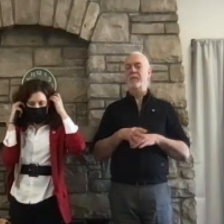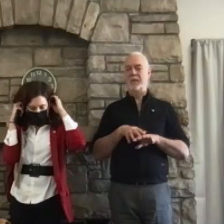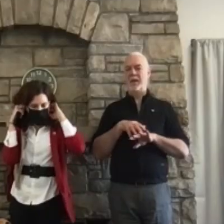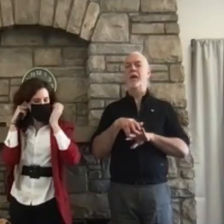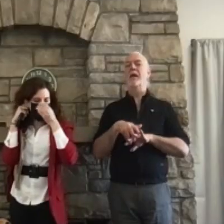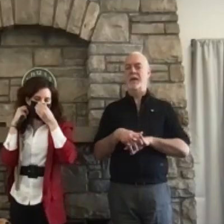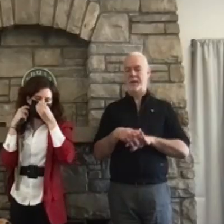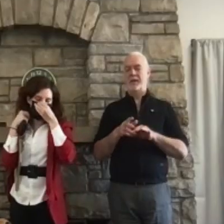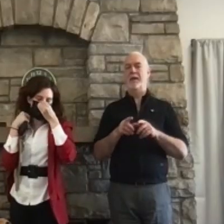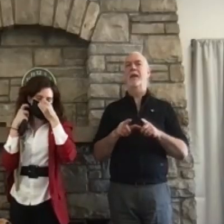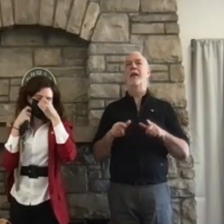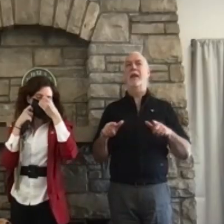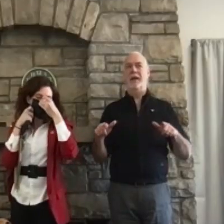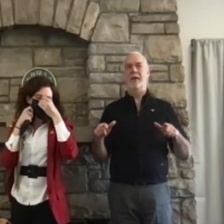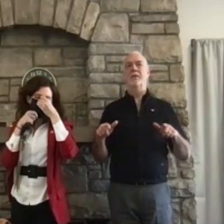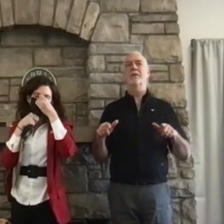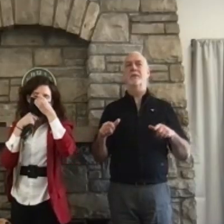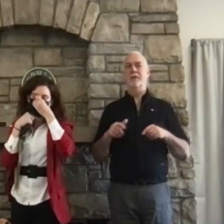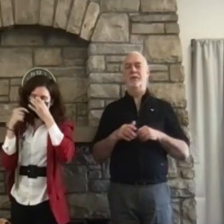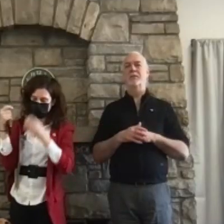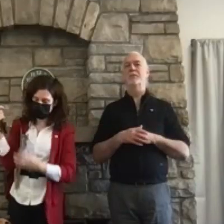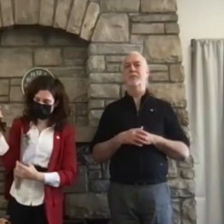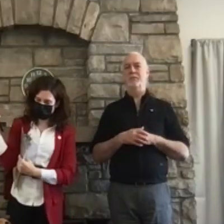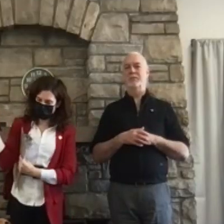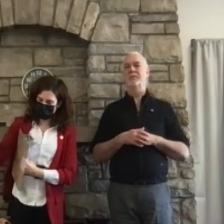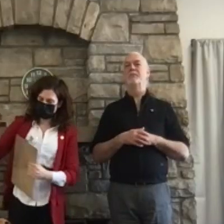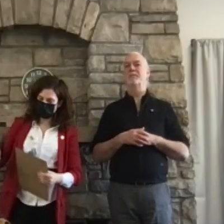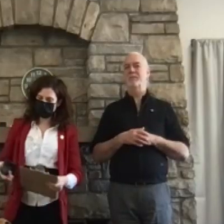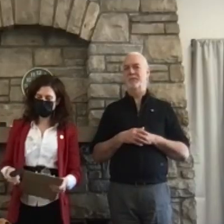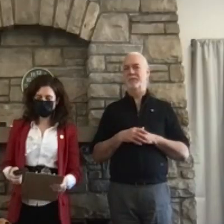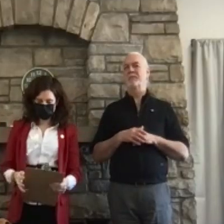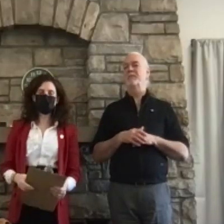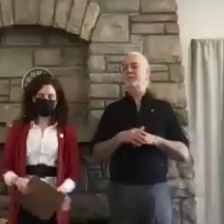Nimanoy and Ringum, meet you, meet with us.